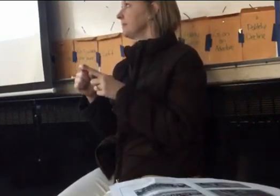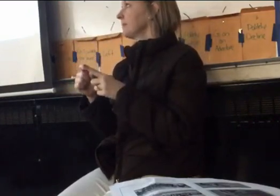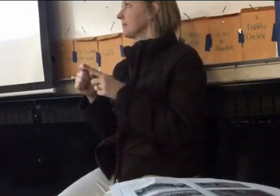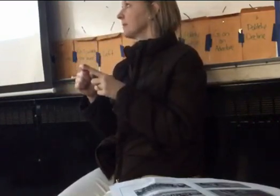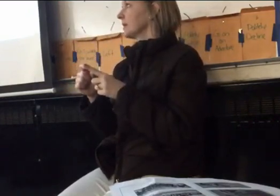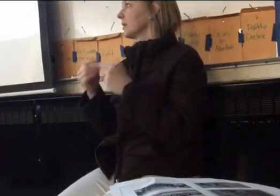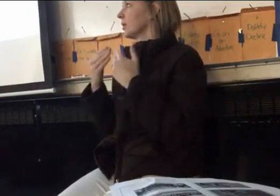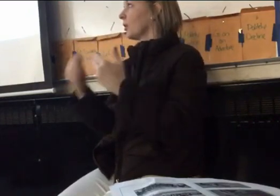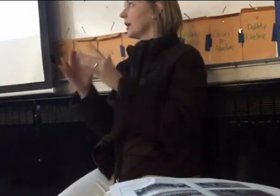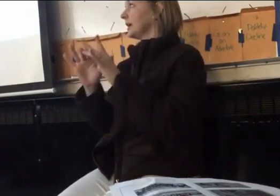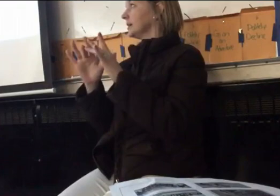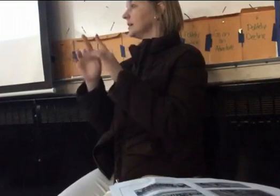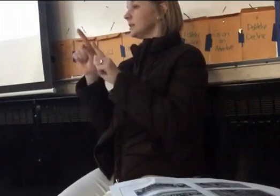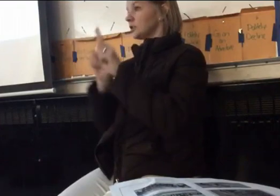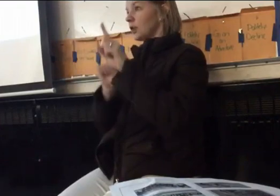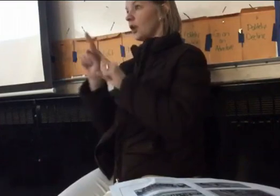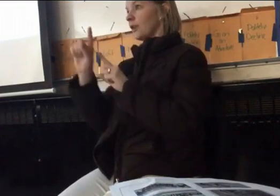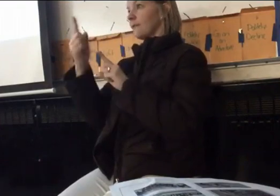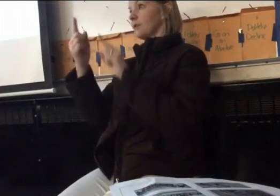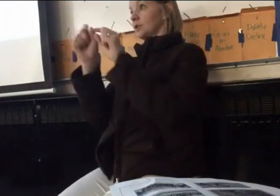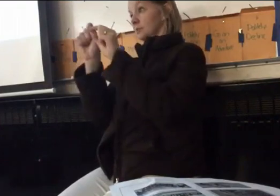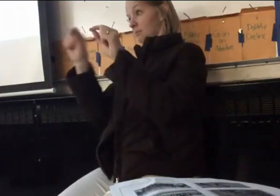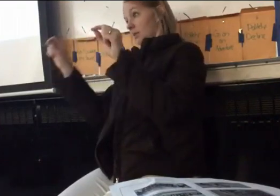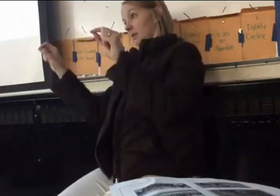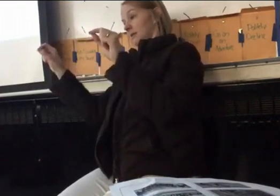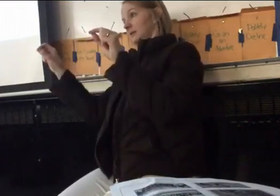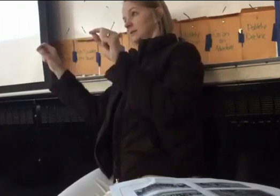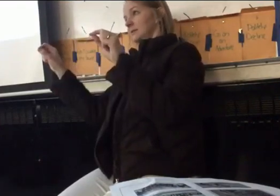Go ahead and star the first bullet.